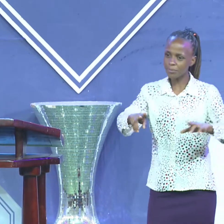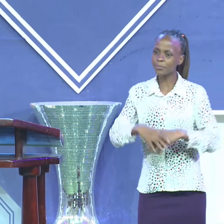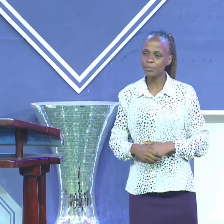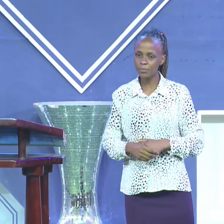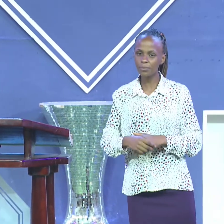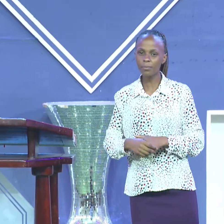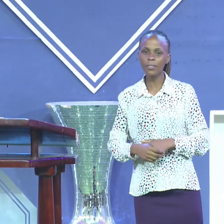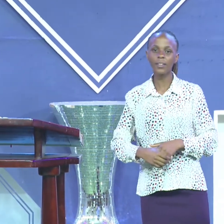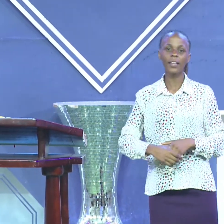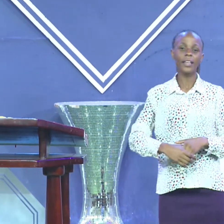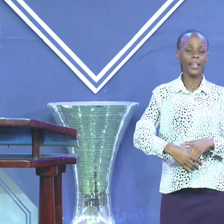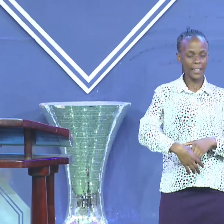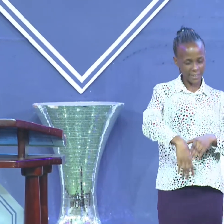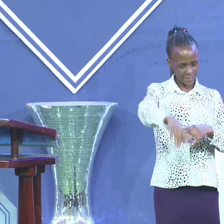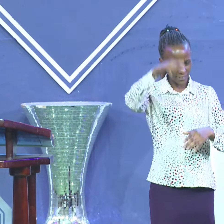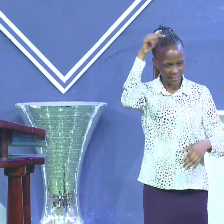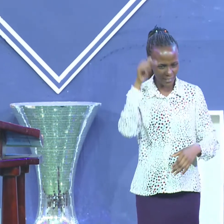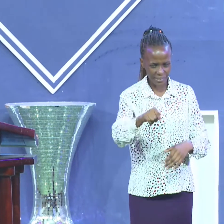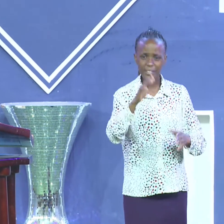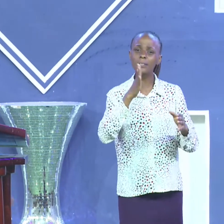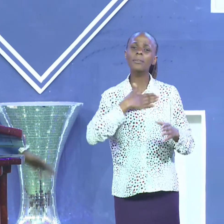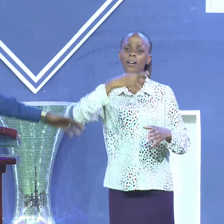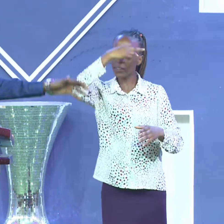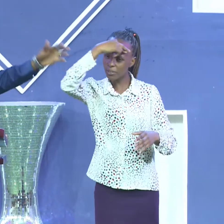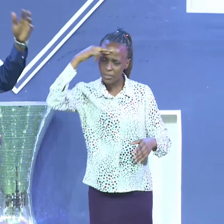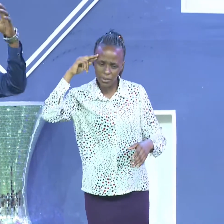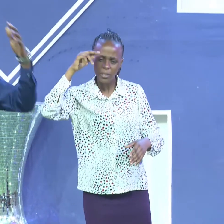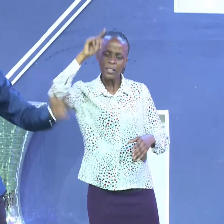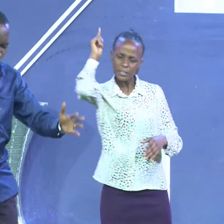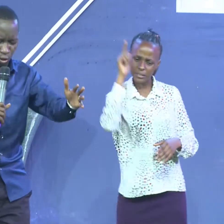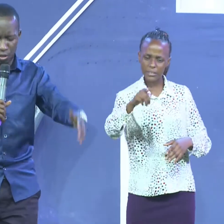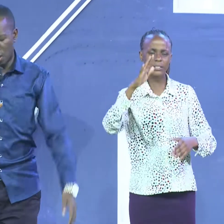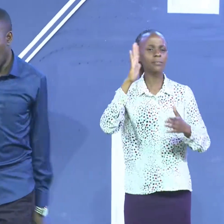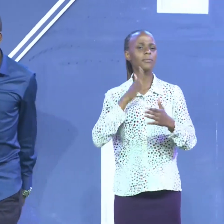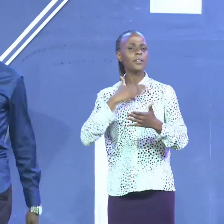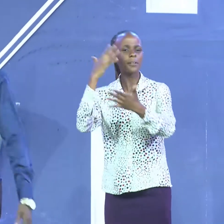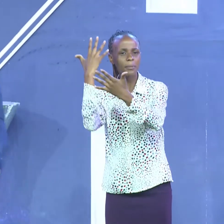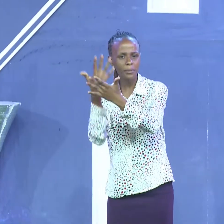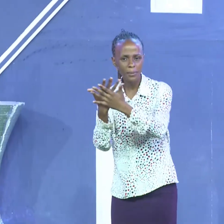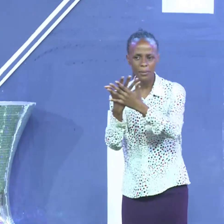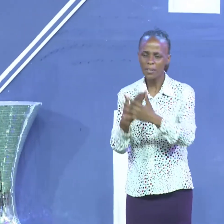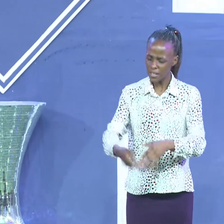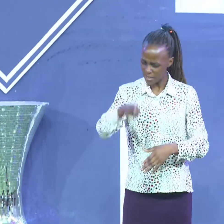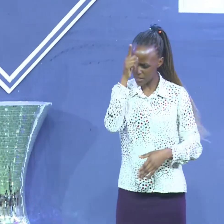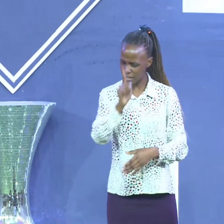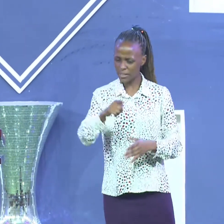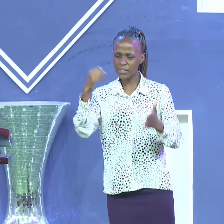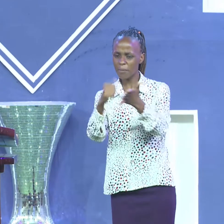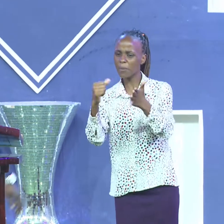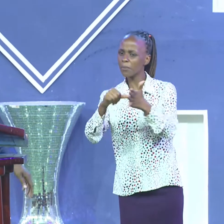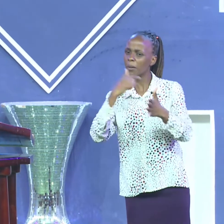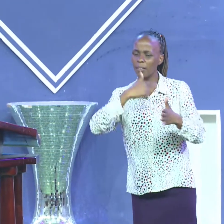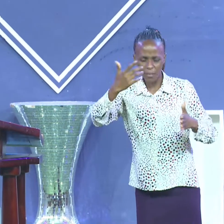what is. Discovering that this is my issue. This is the prison in which I am. This is